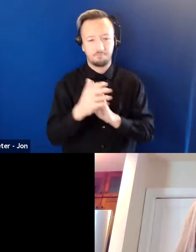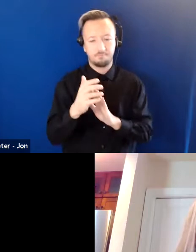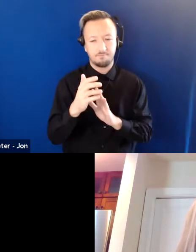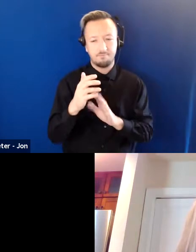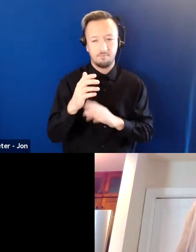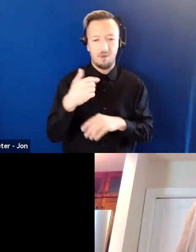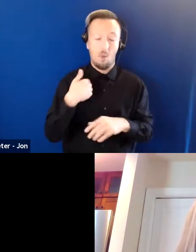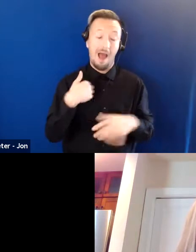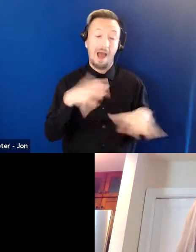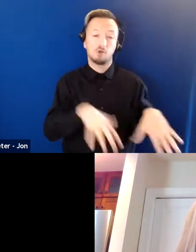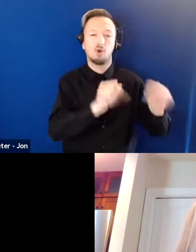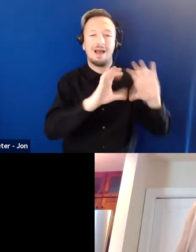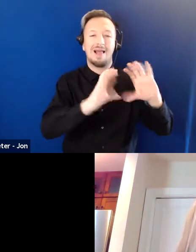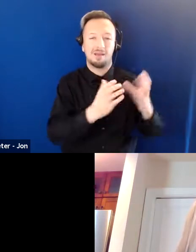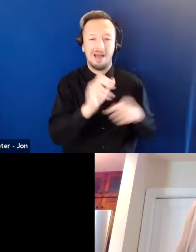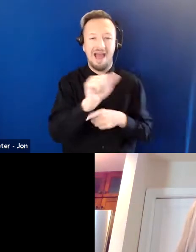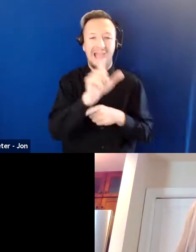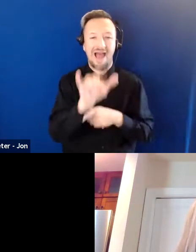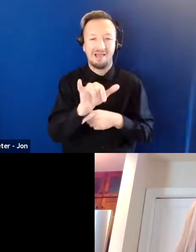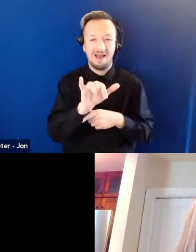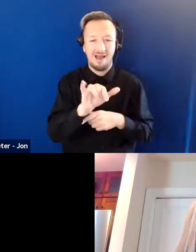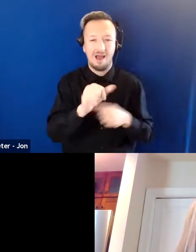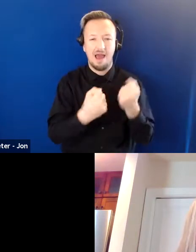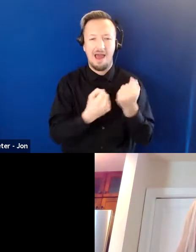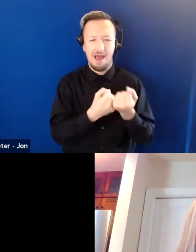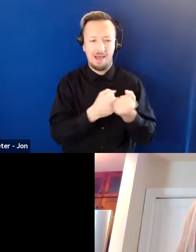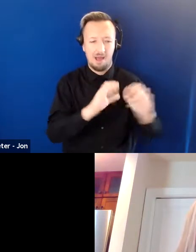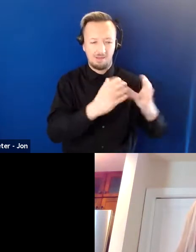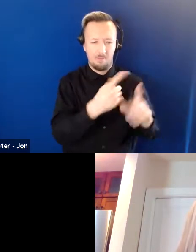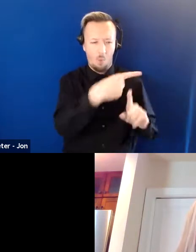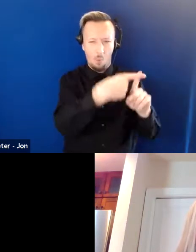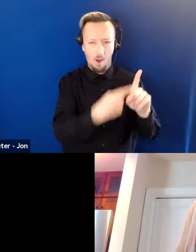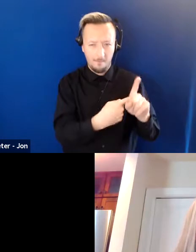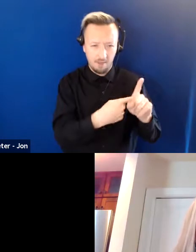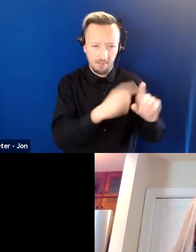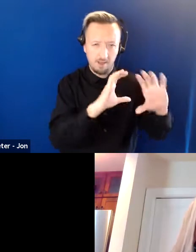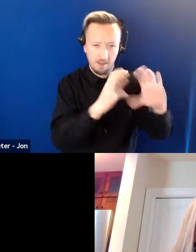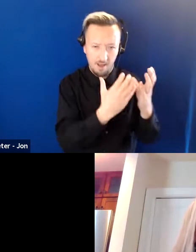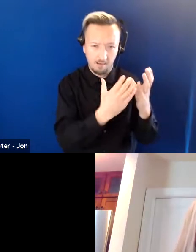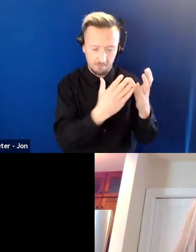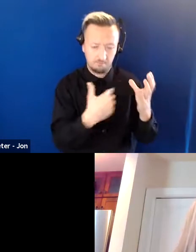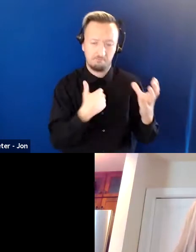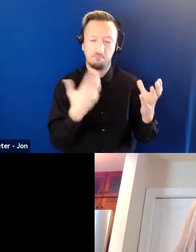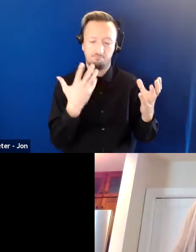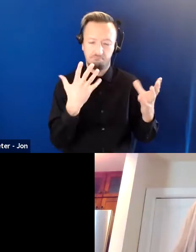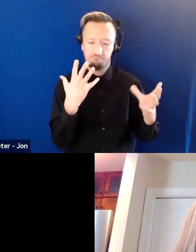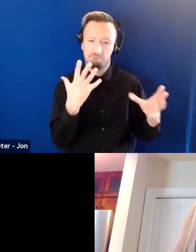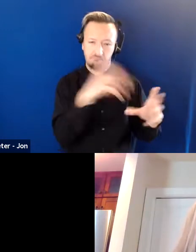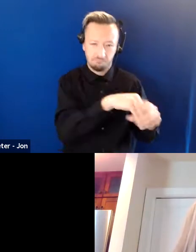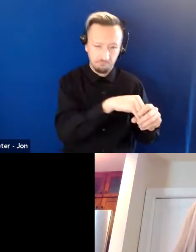course that is a course that goes over a month, so that I can